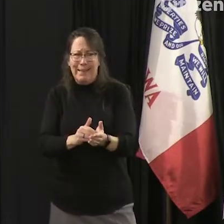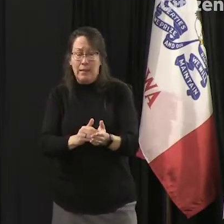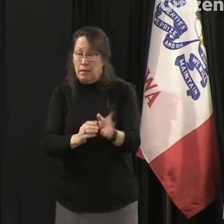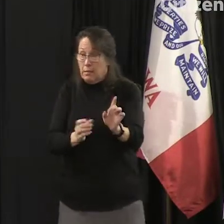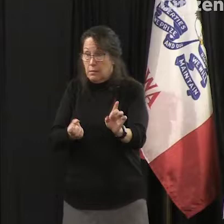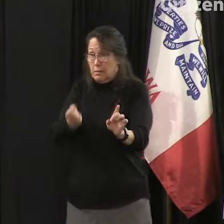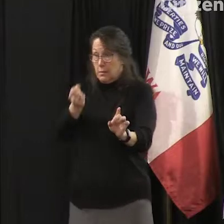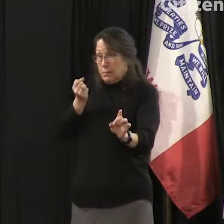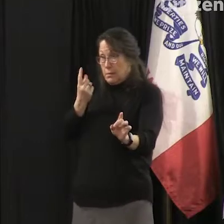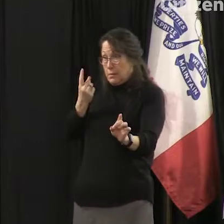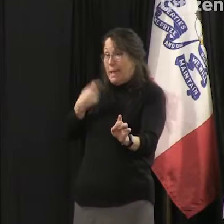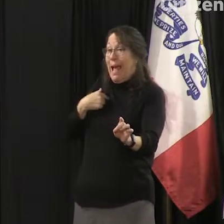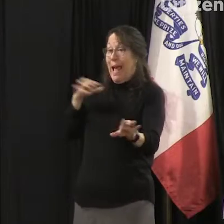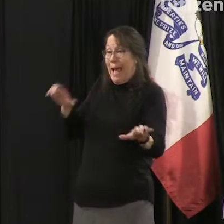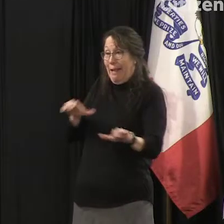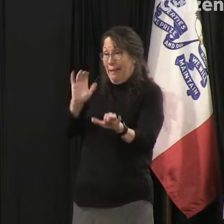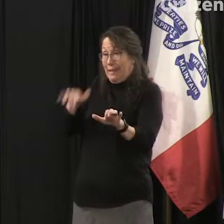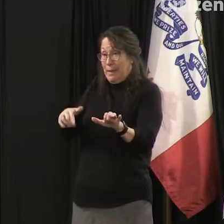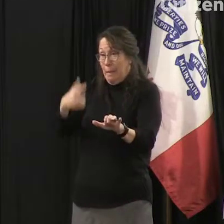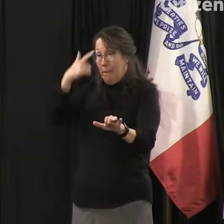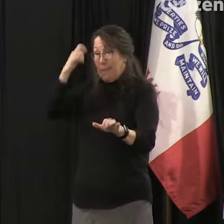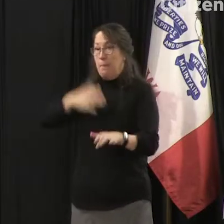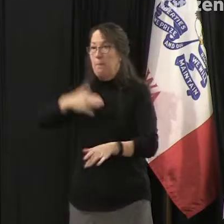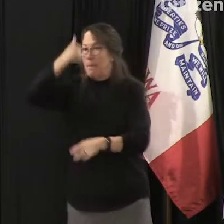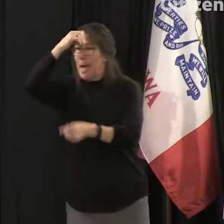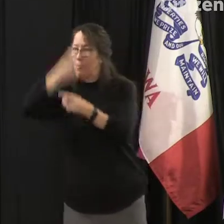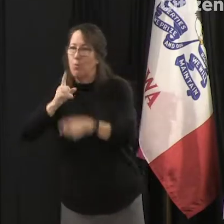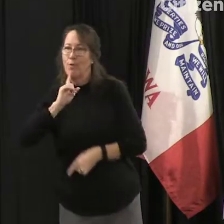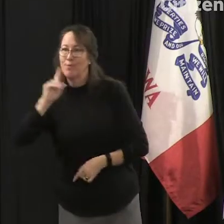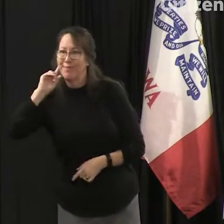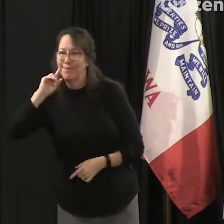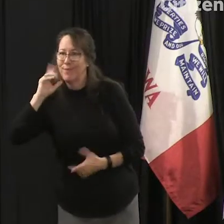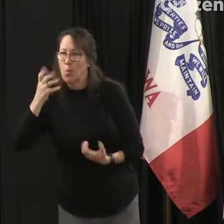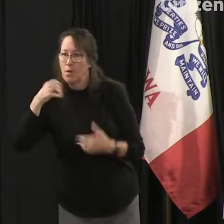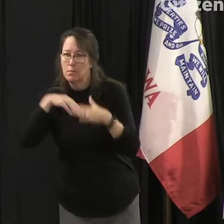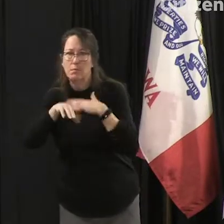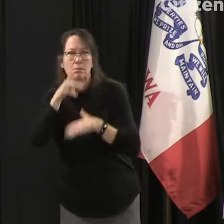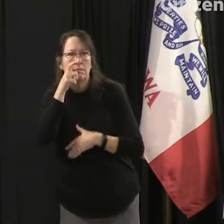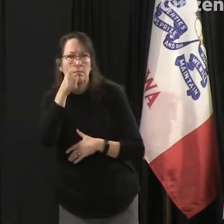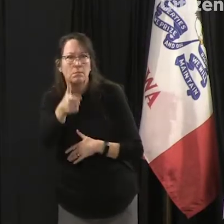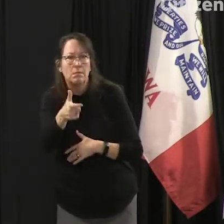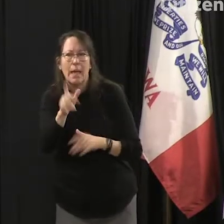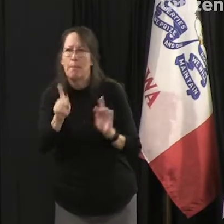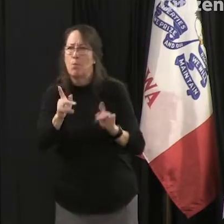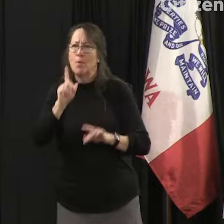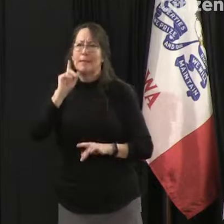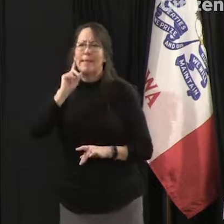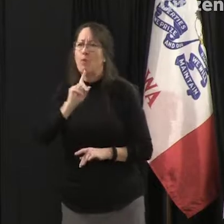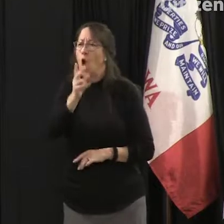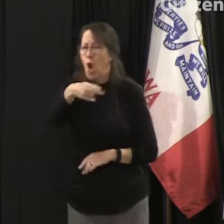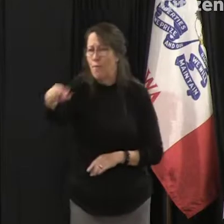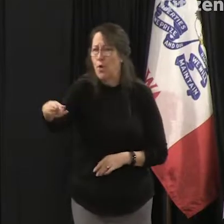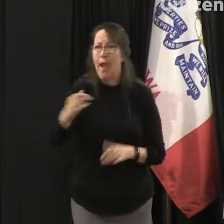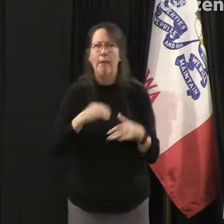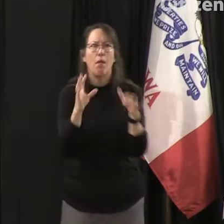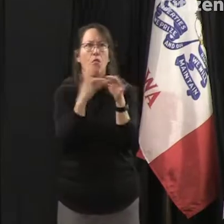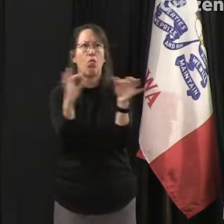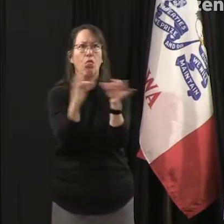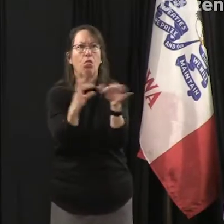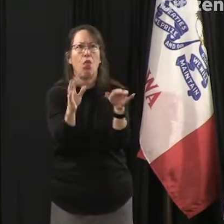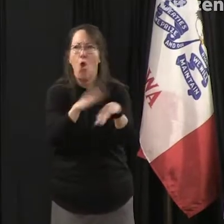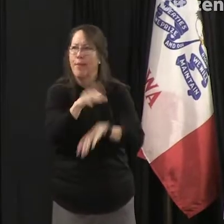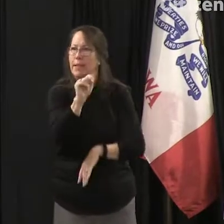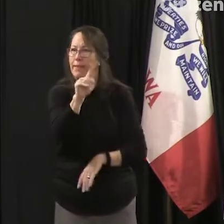And here, I did this because of my brother who was deaf and thinking about people with deafness or hard of hearing having closed